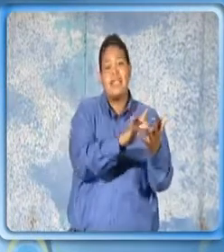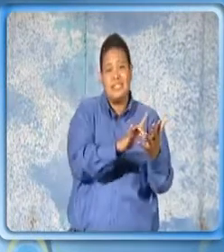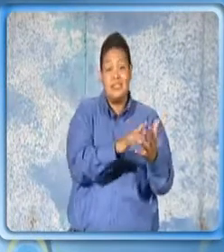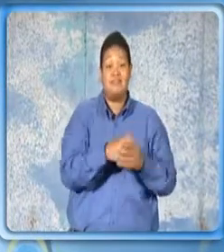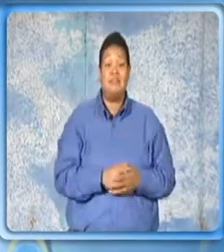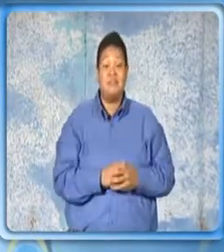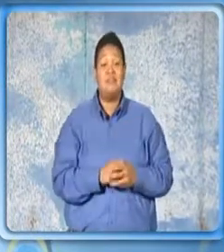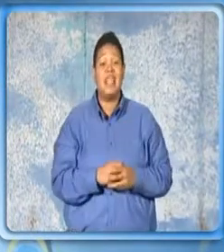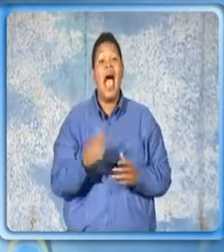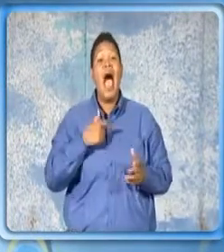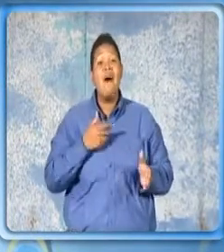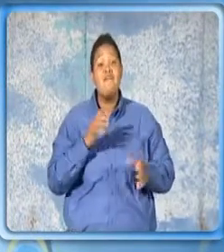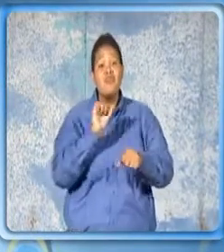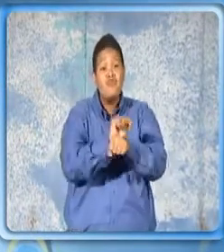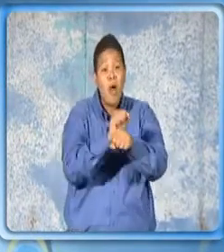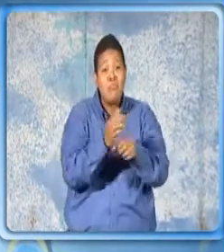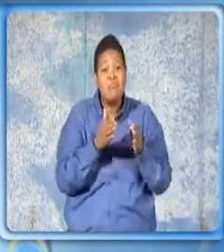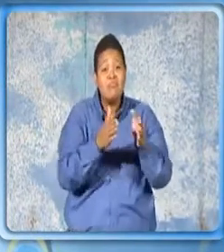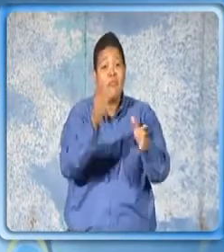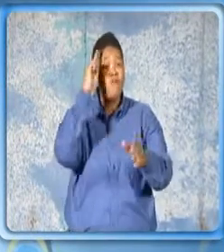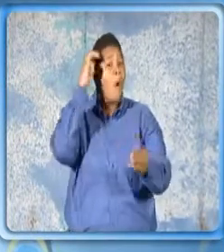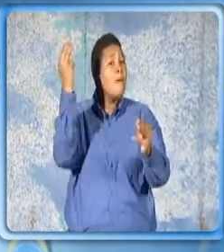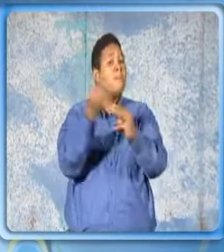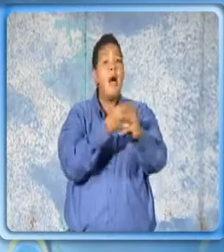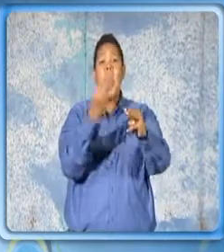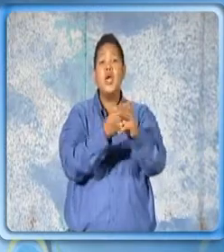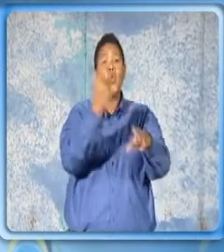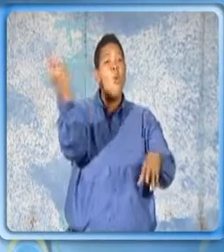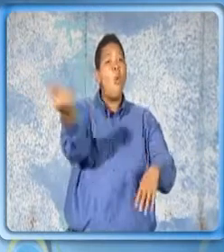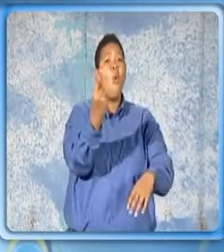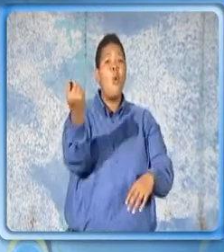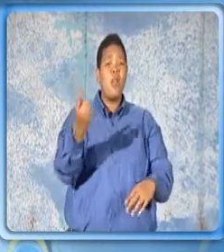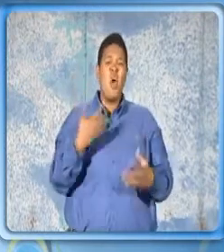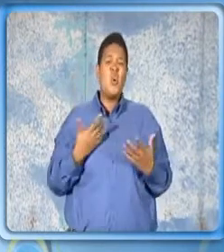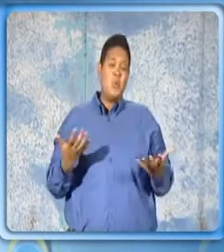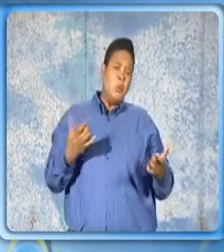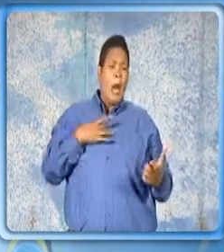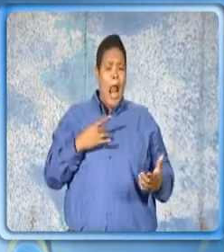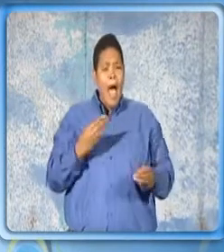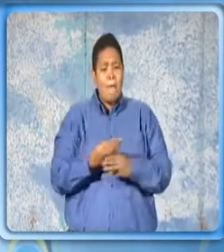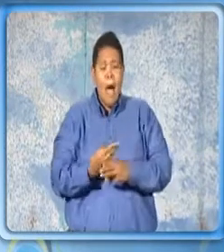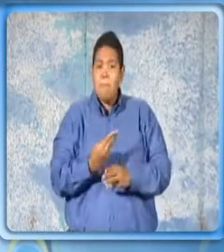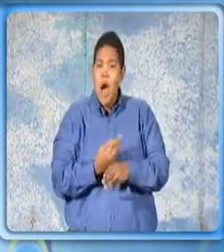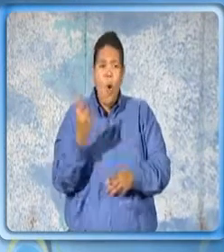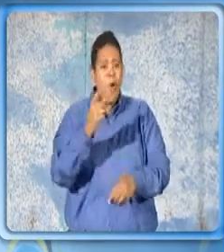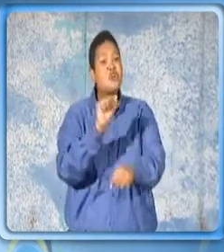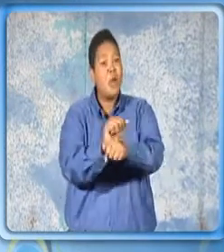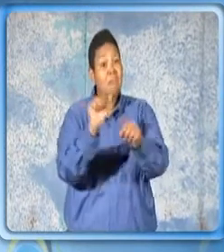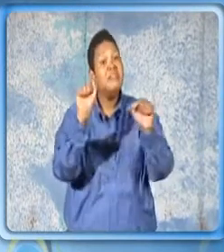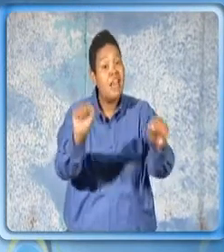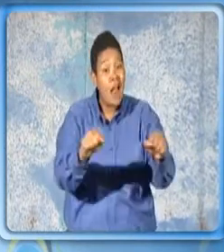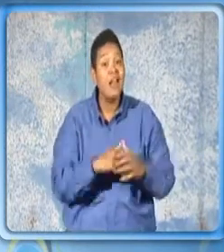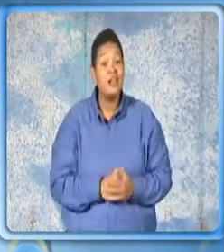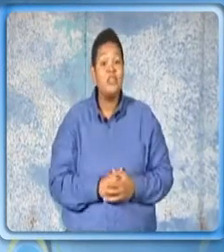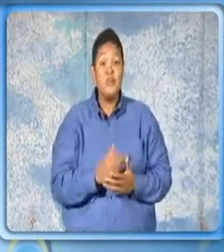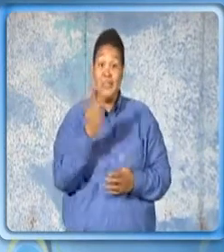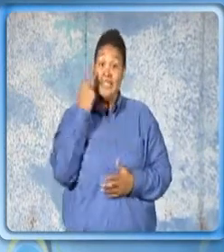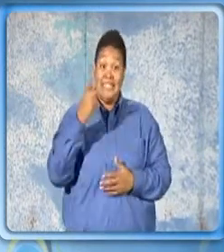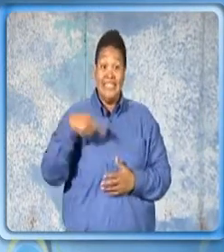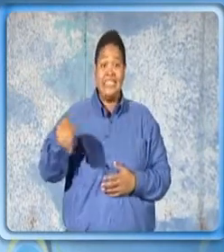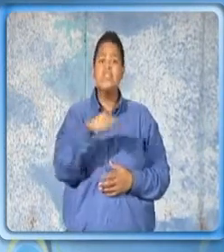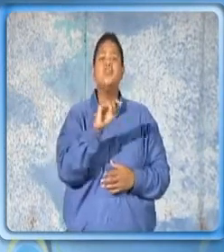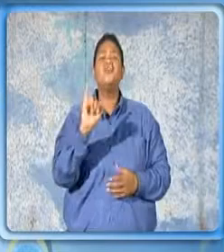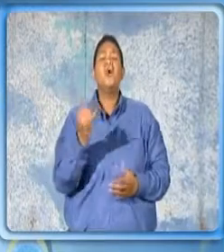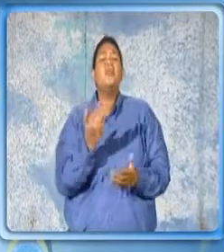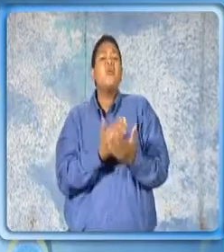a career path in pure maths, or doing maths for its own sake. So you see, these are just some